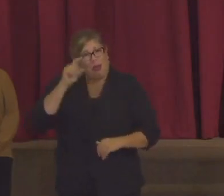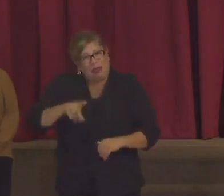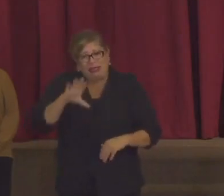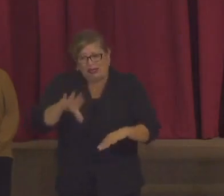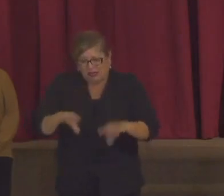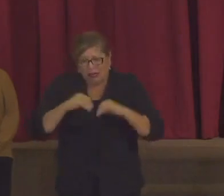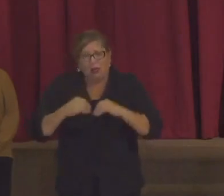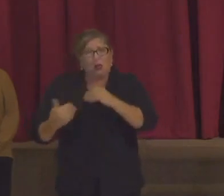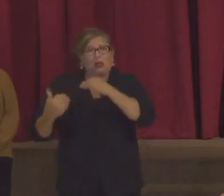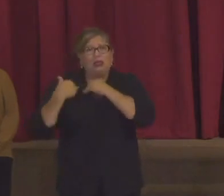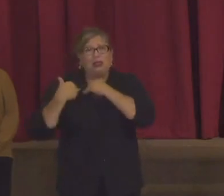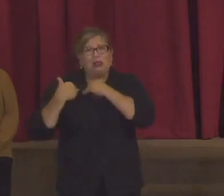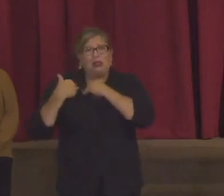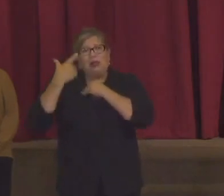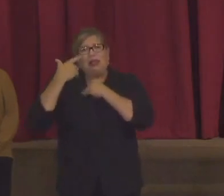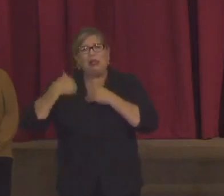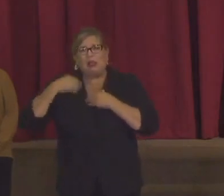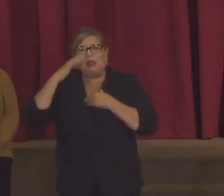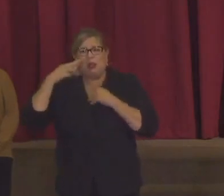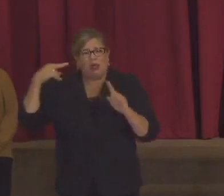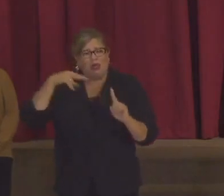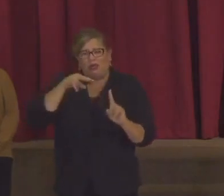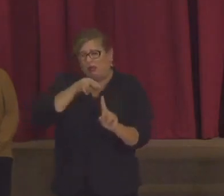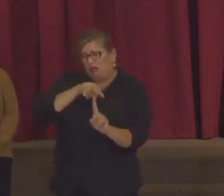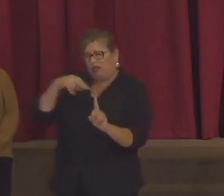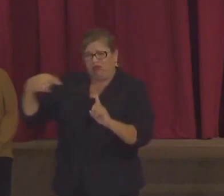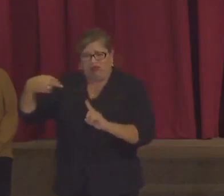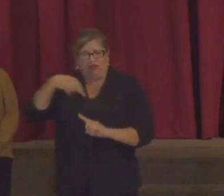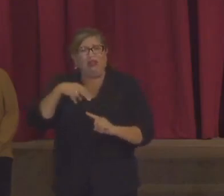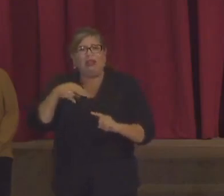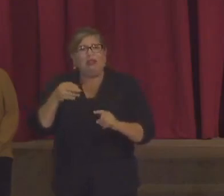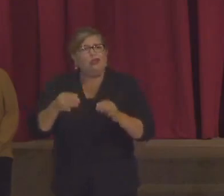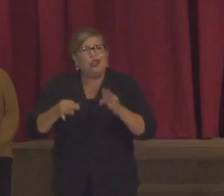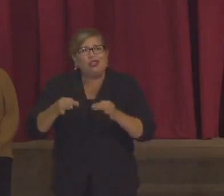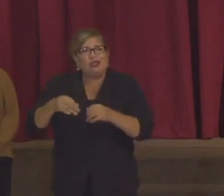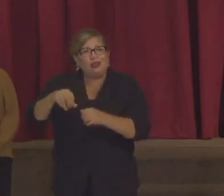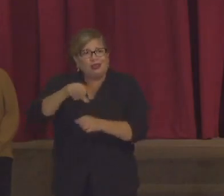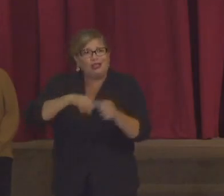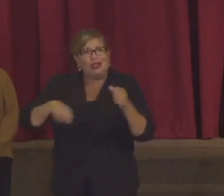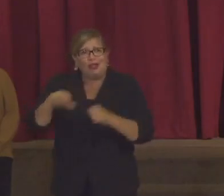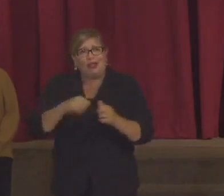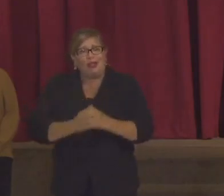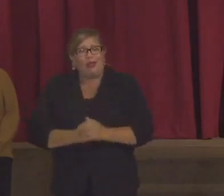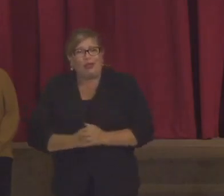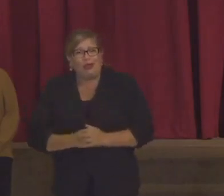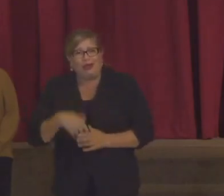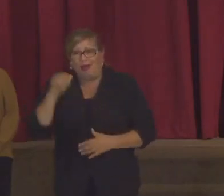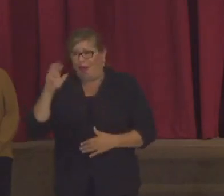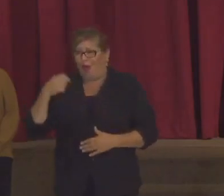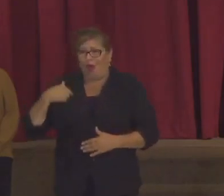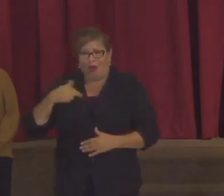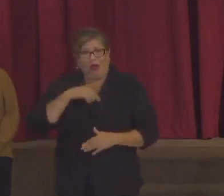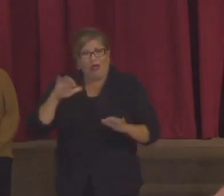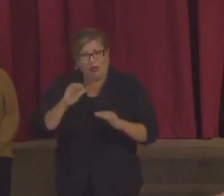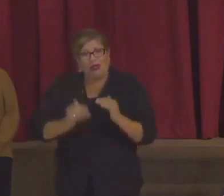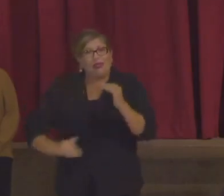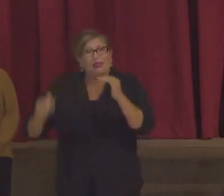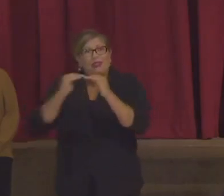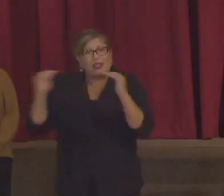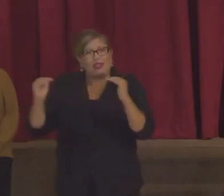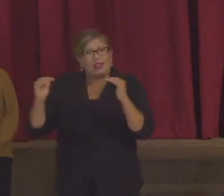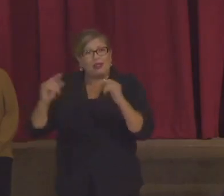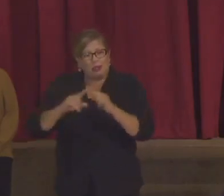and judge each other to the extent we do justice and advance our cause